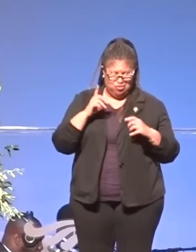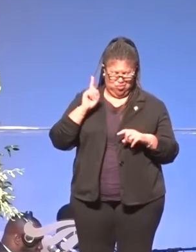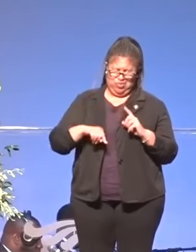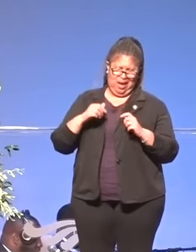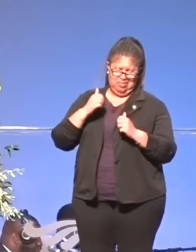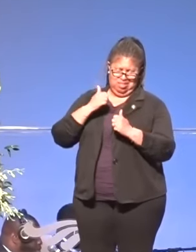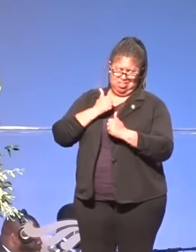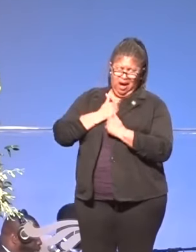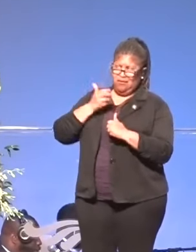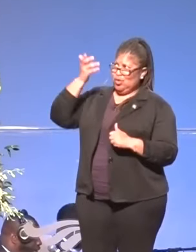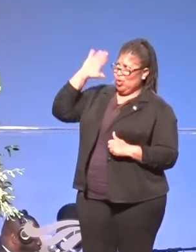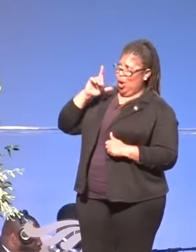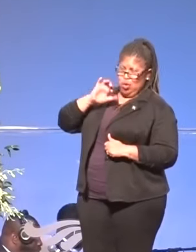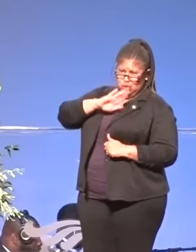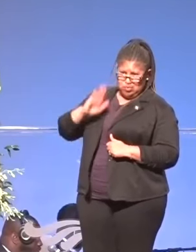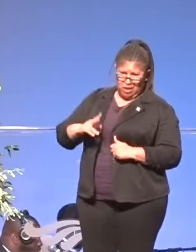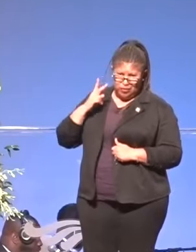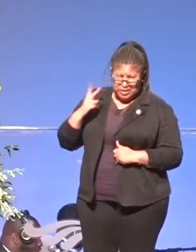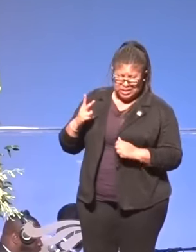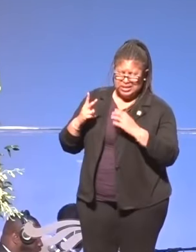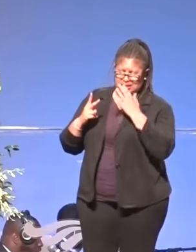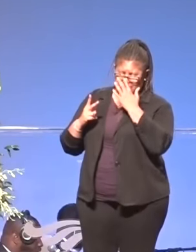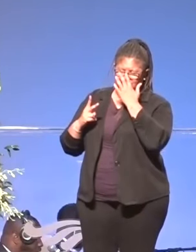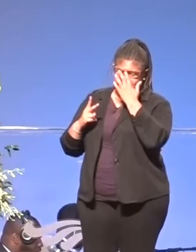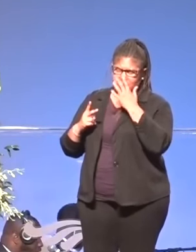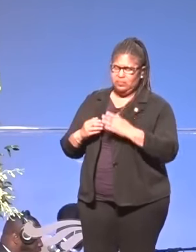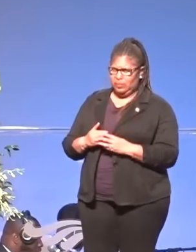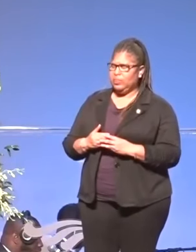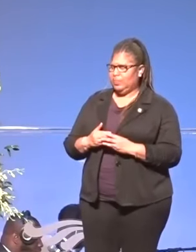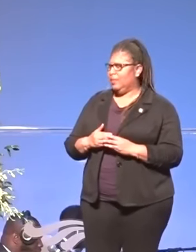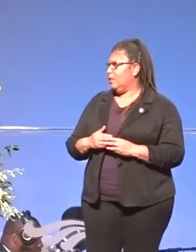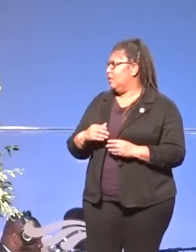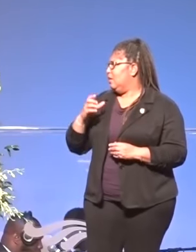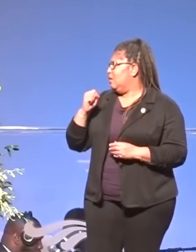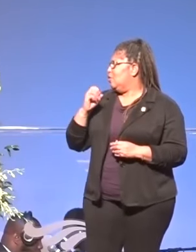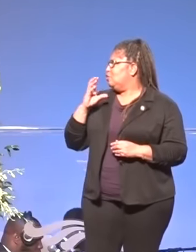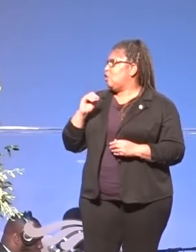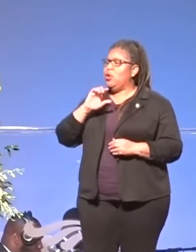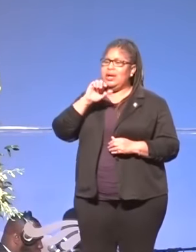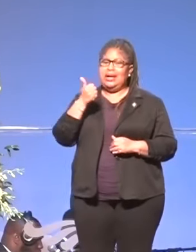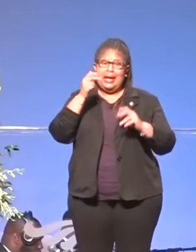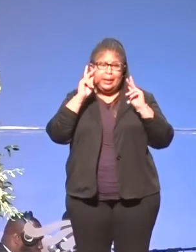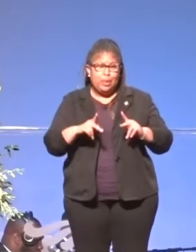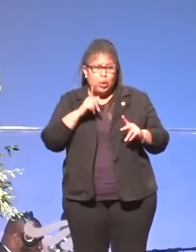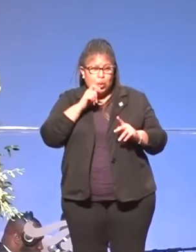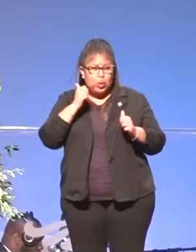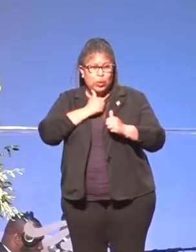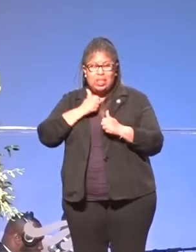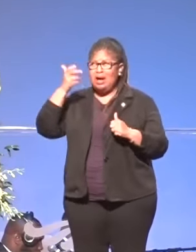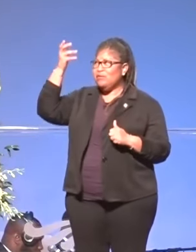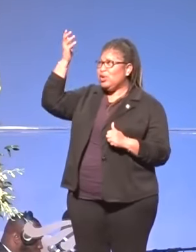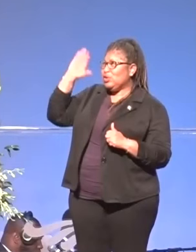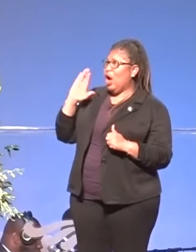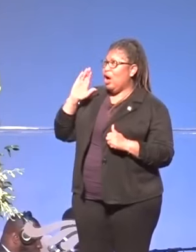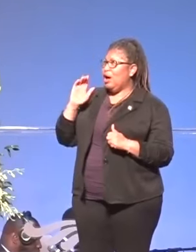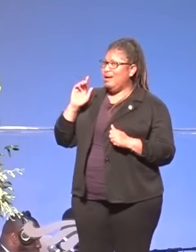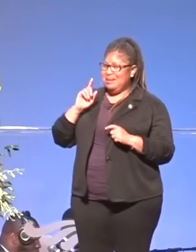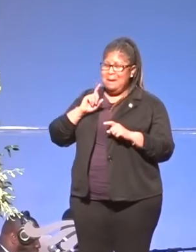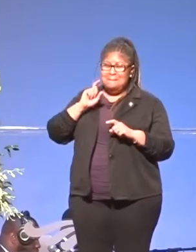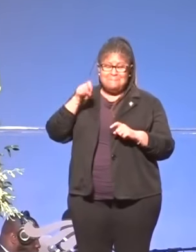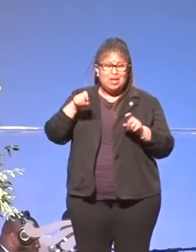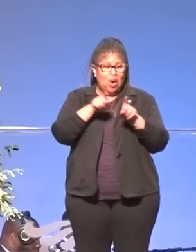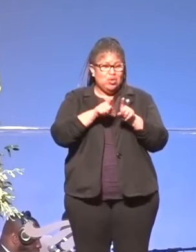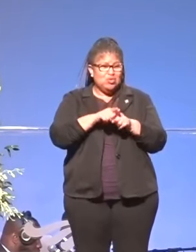have not seen. And he has given us this command. Anyone who loves God must also love his